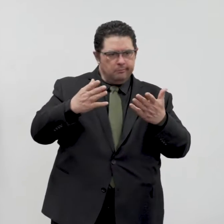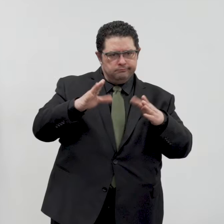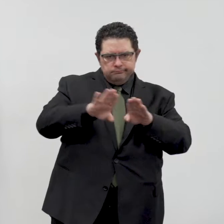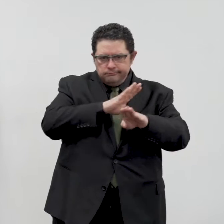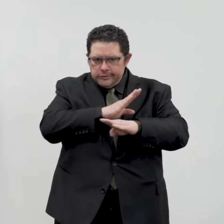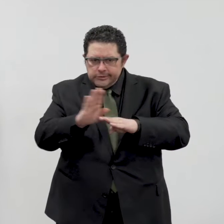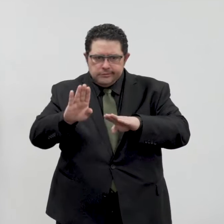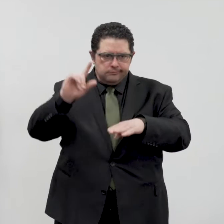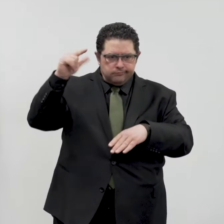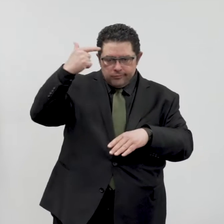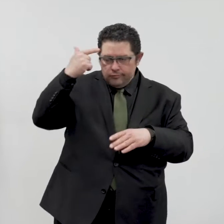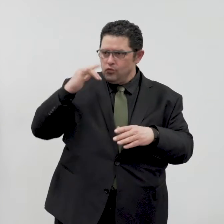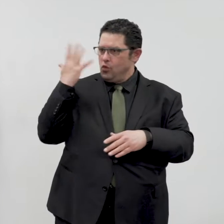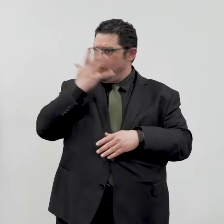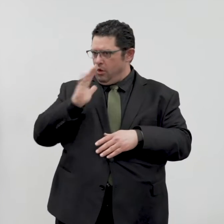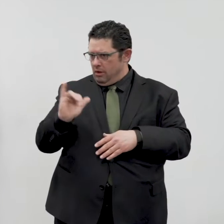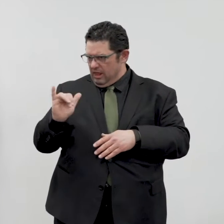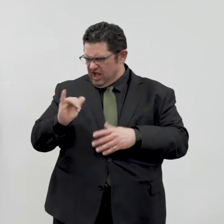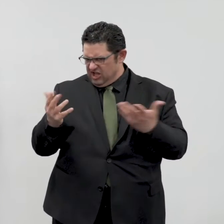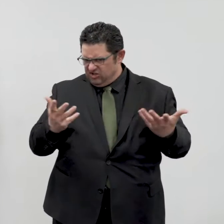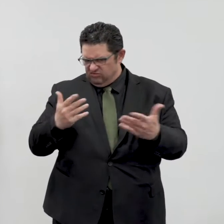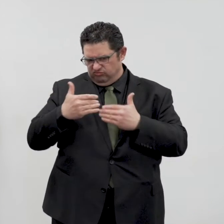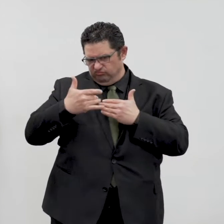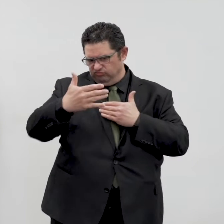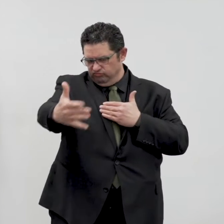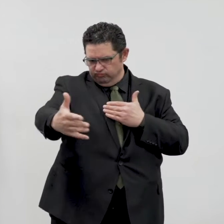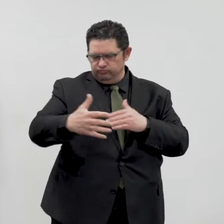We expect over this week that the